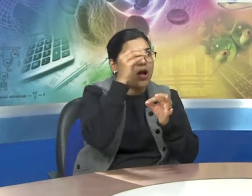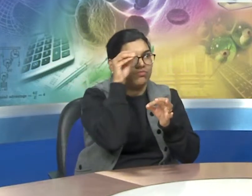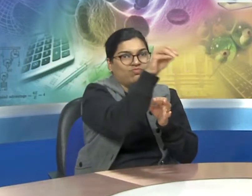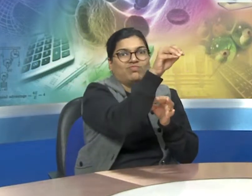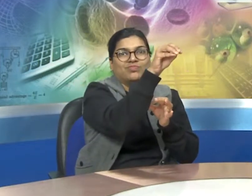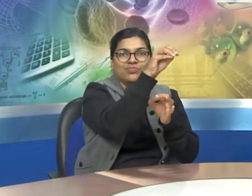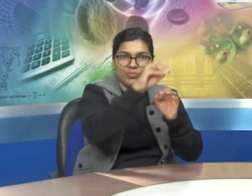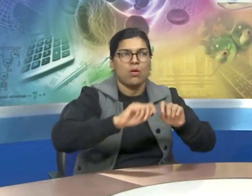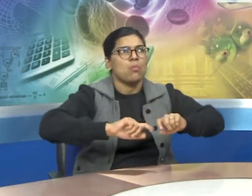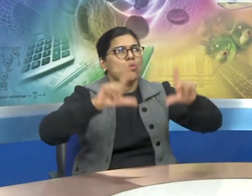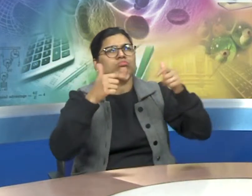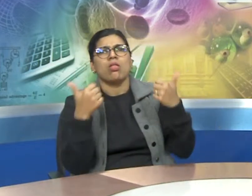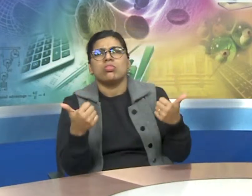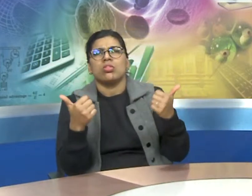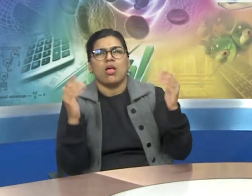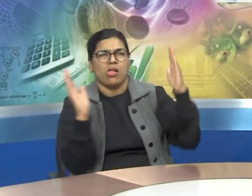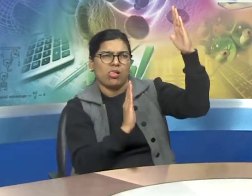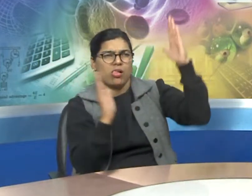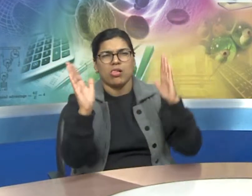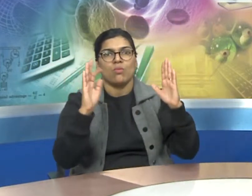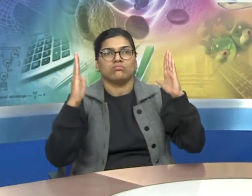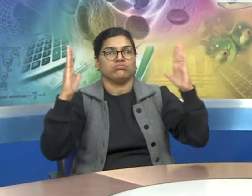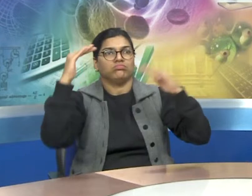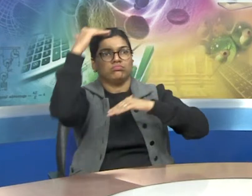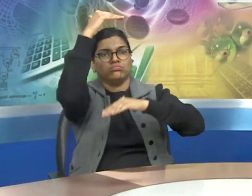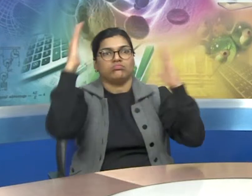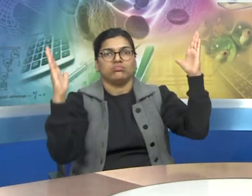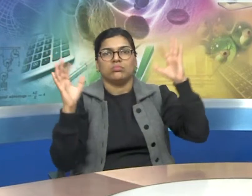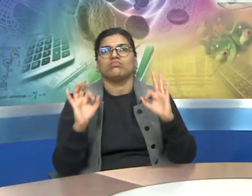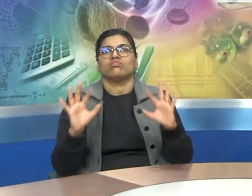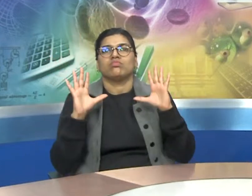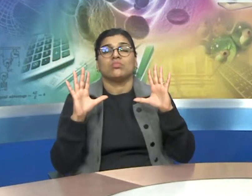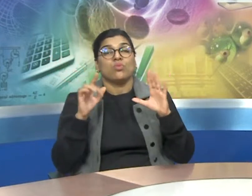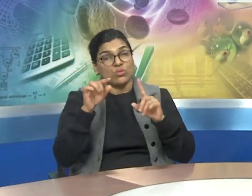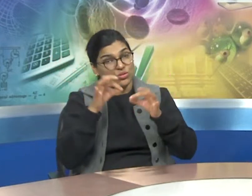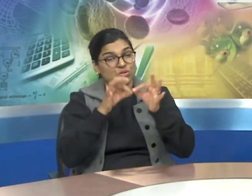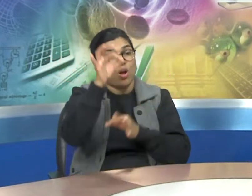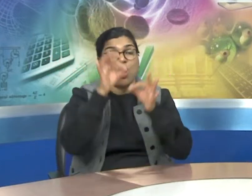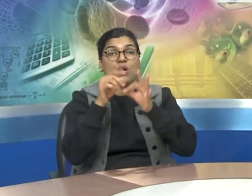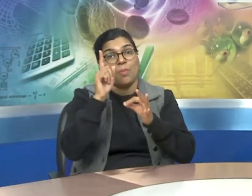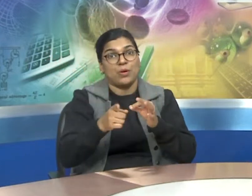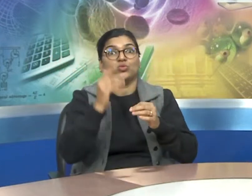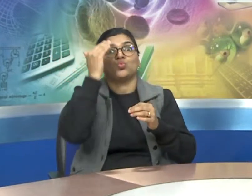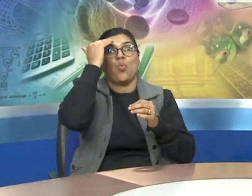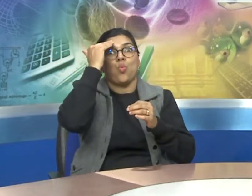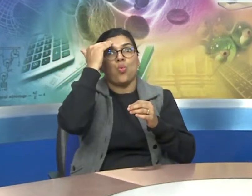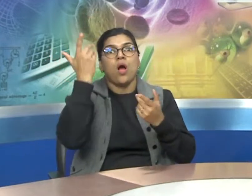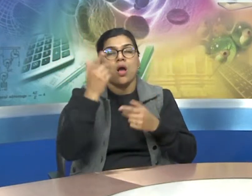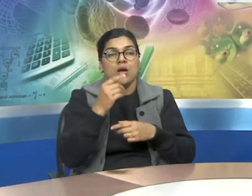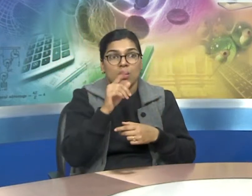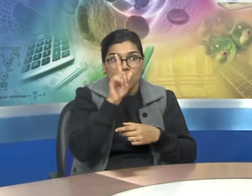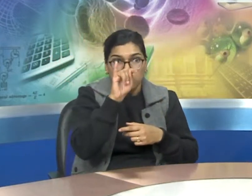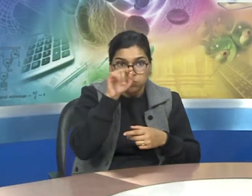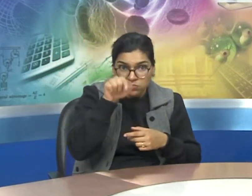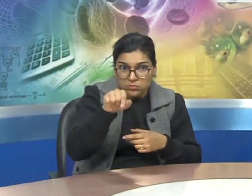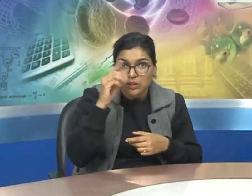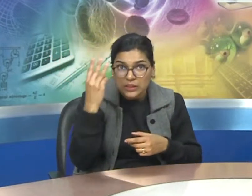to increase the size of the picture so that is visible and understood to all. So that